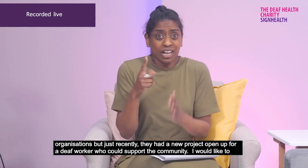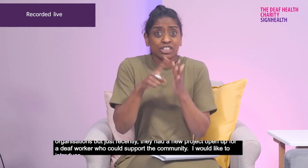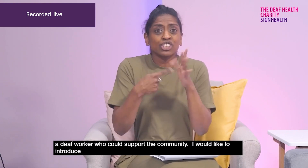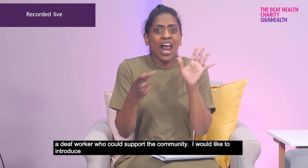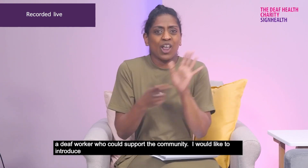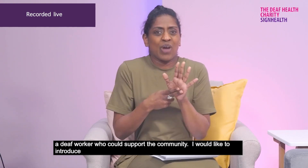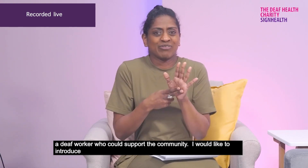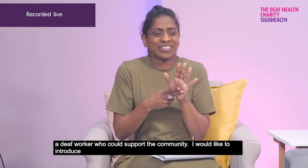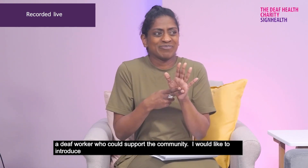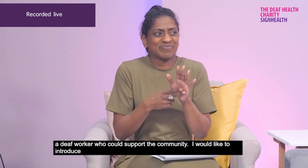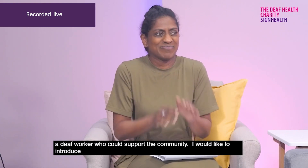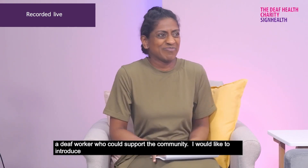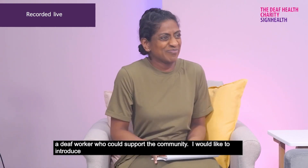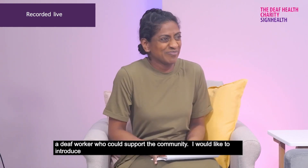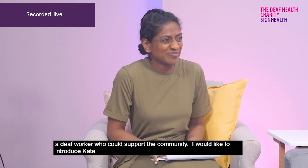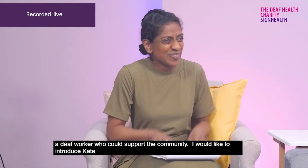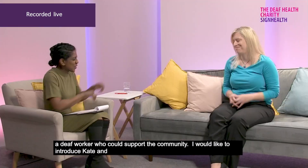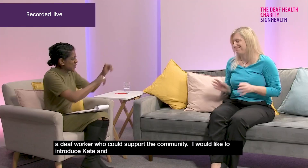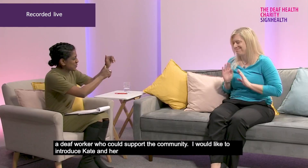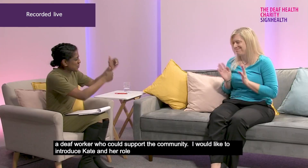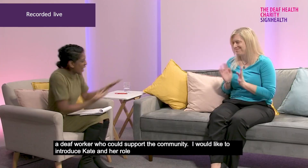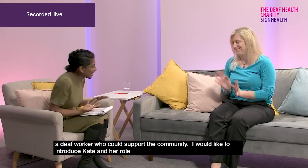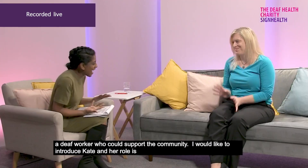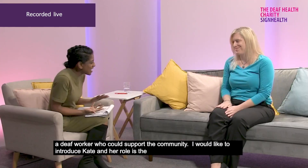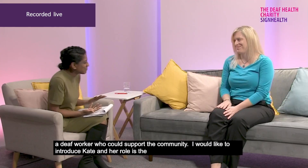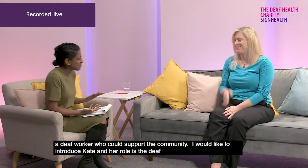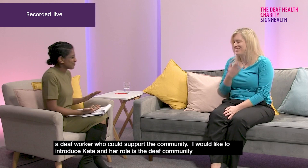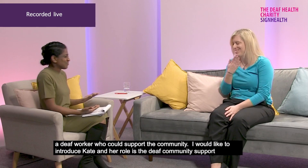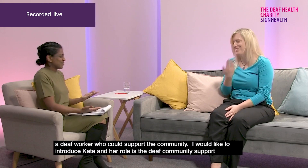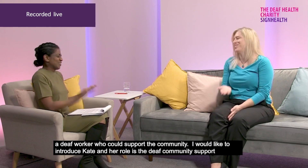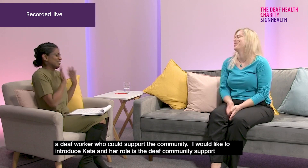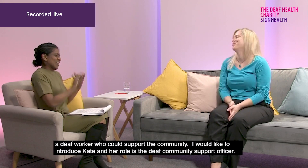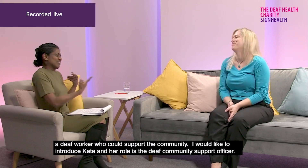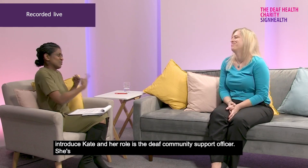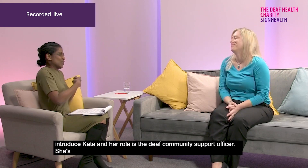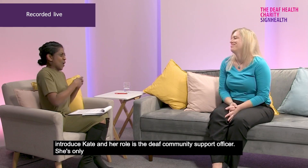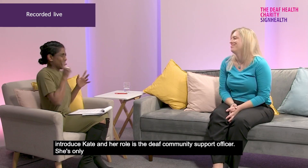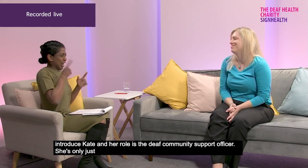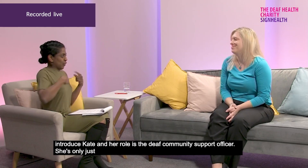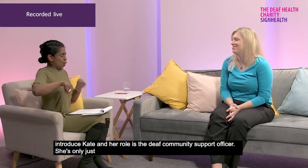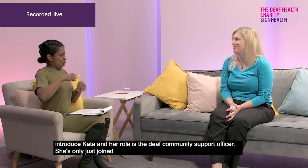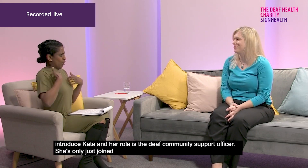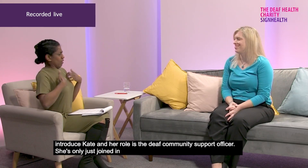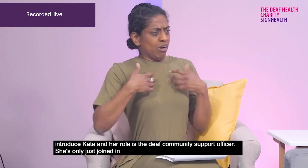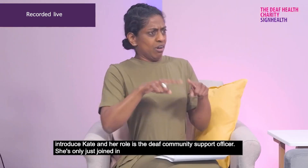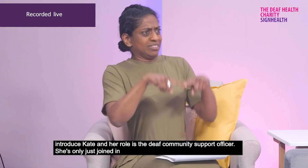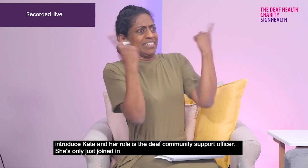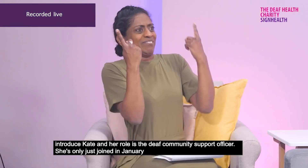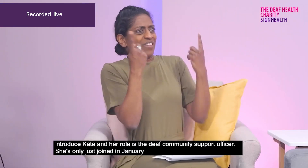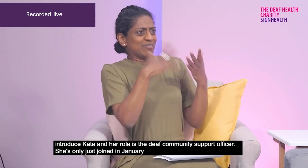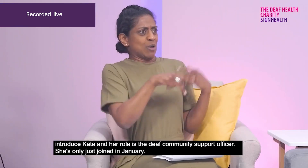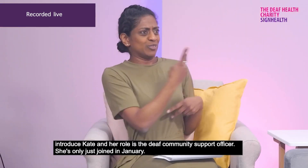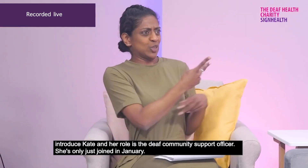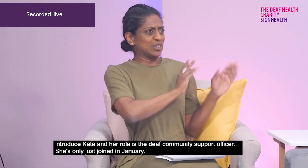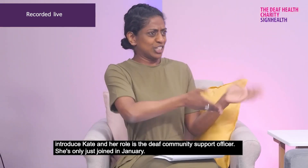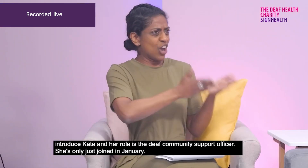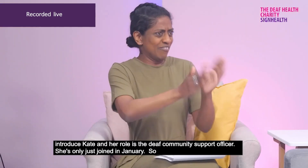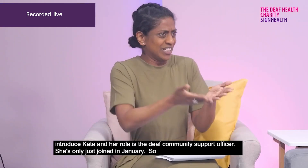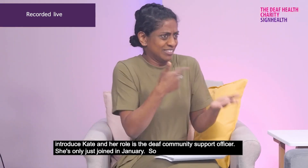Kate, and her role is the Deaf Community Support Officer. So she's only just joined in January. So